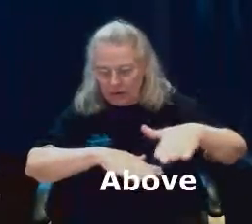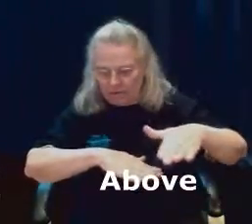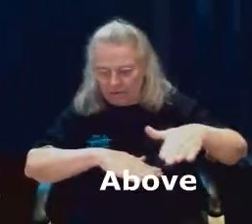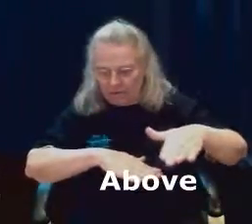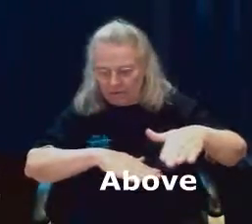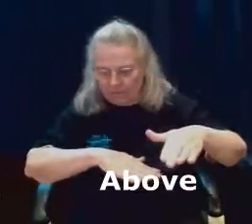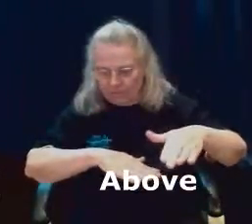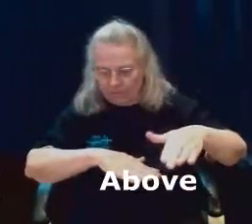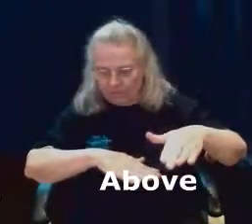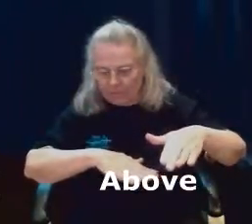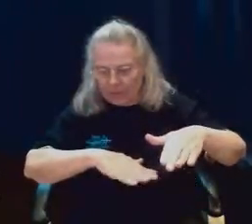above.